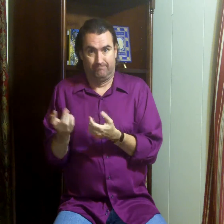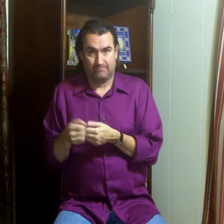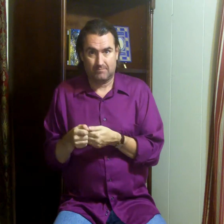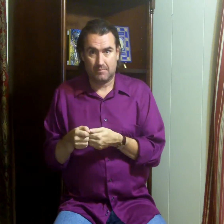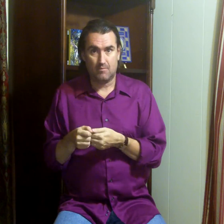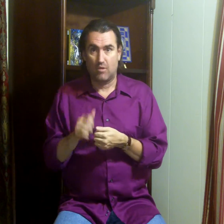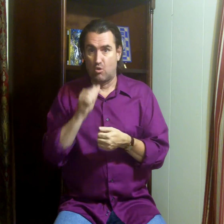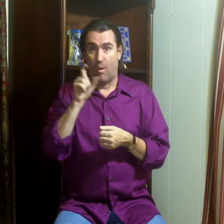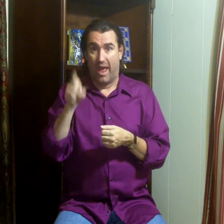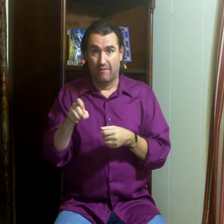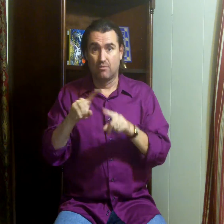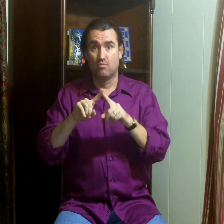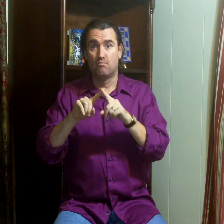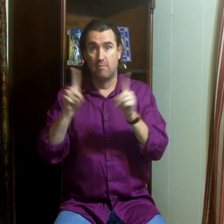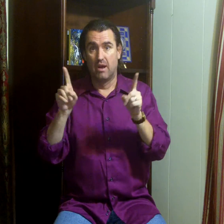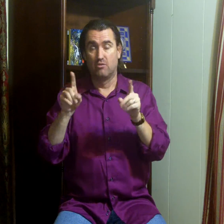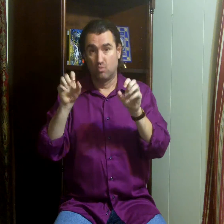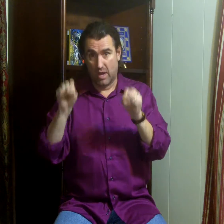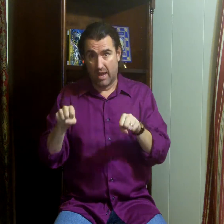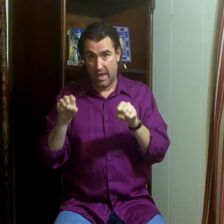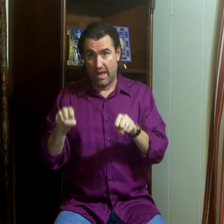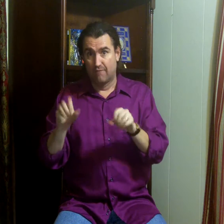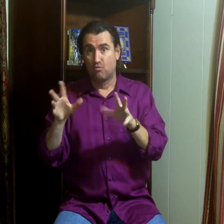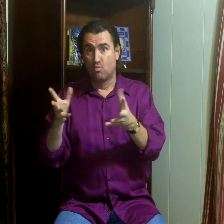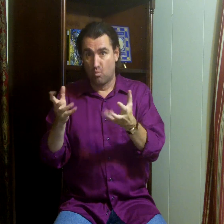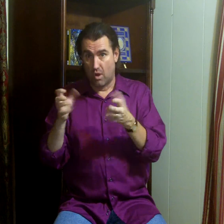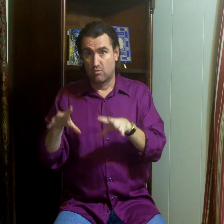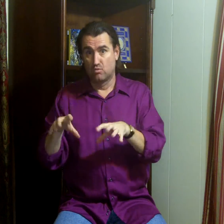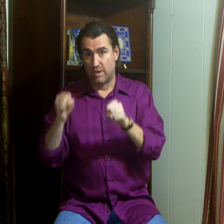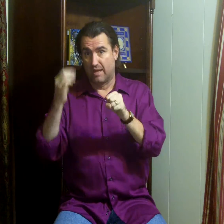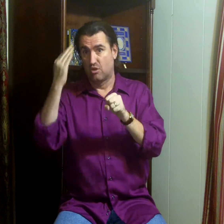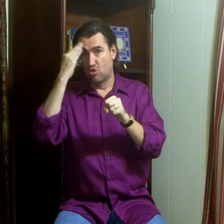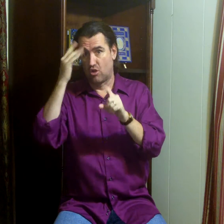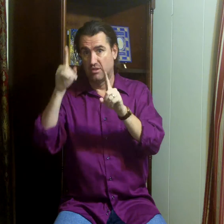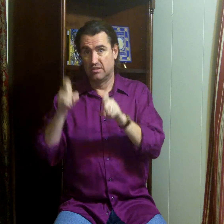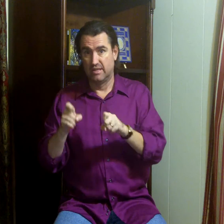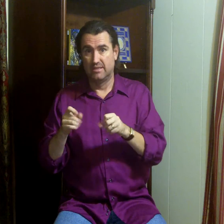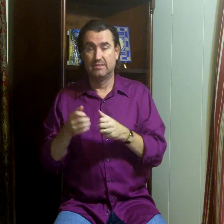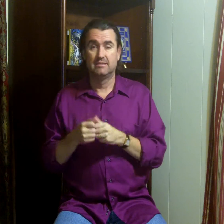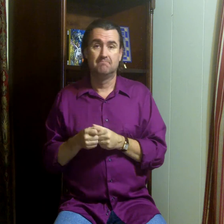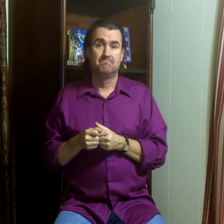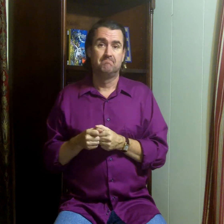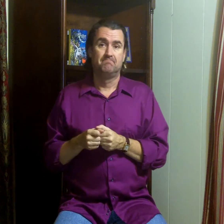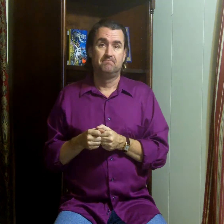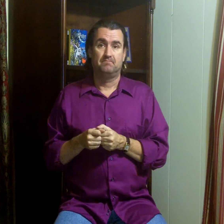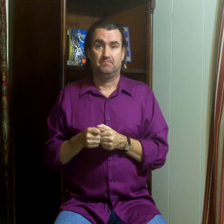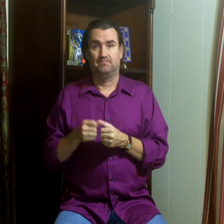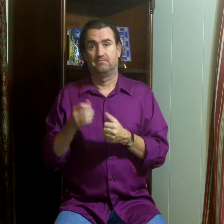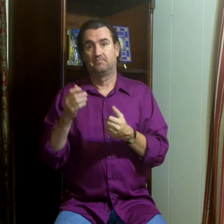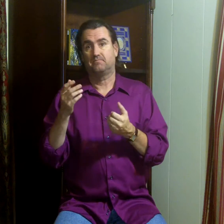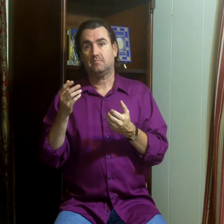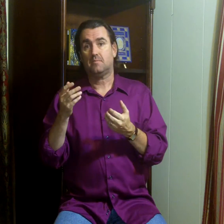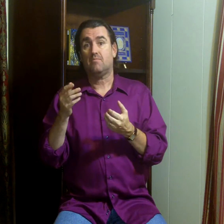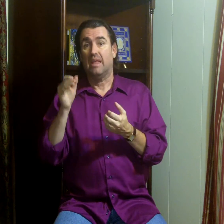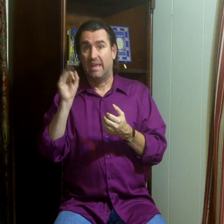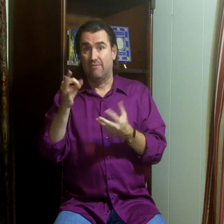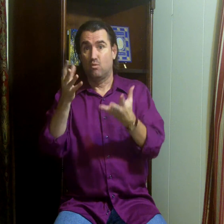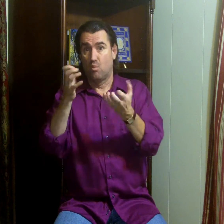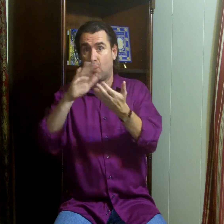it, but you can if you want to. In some places it might help you. Certainly if you want to be a certified member of RID,